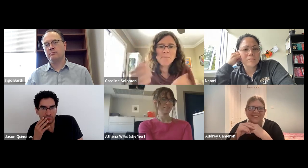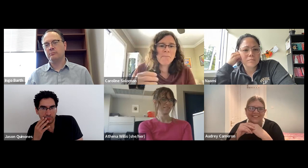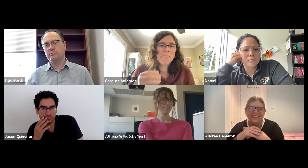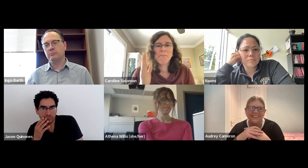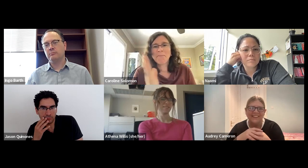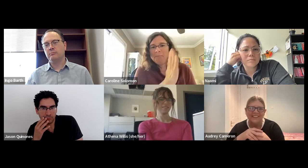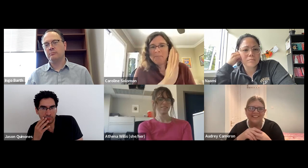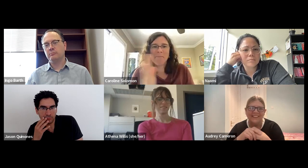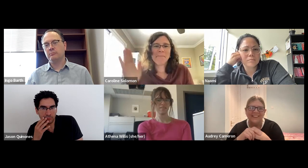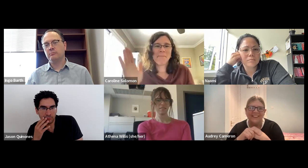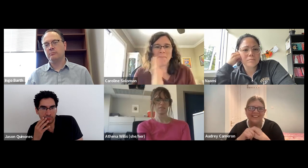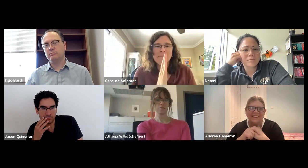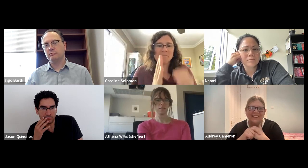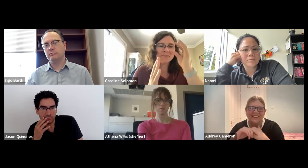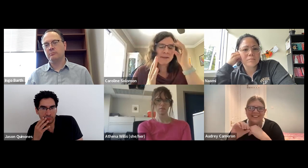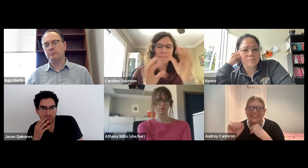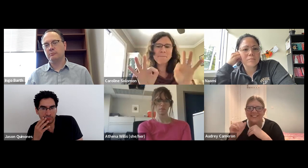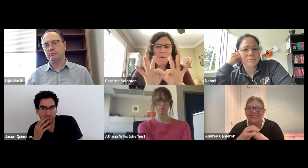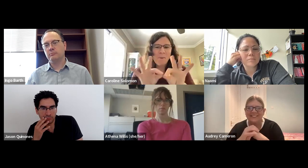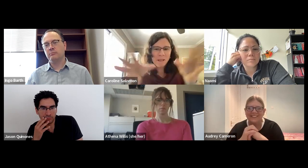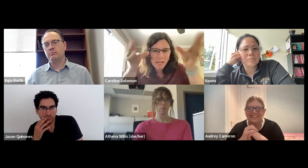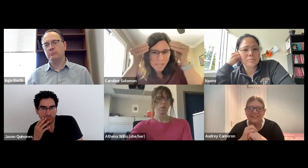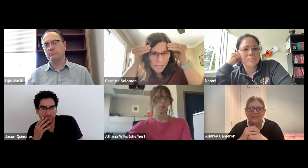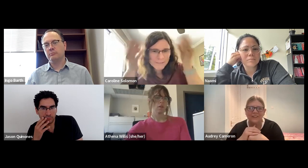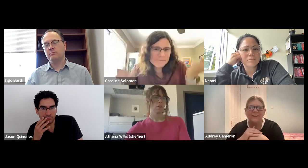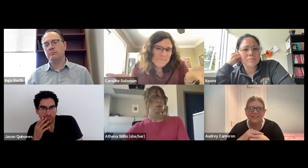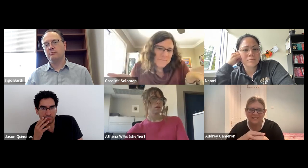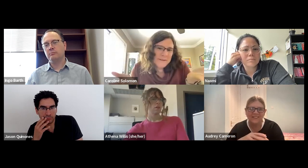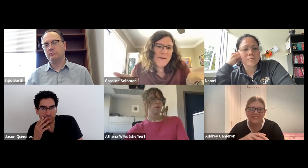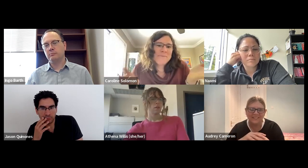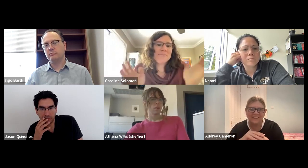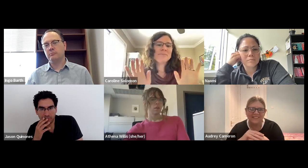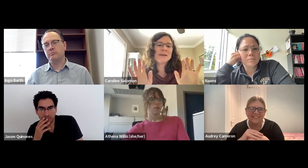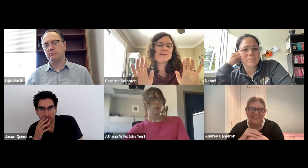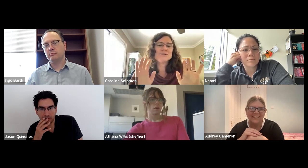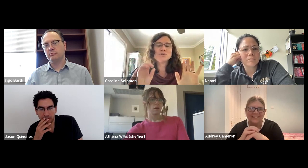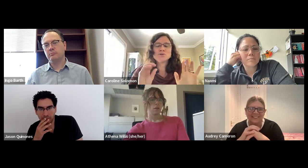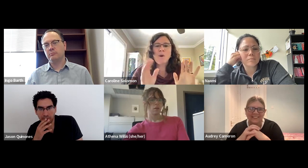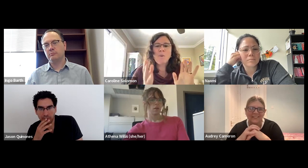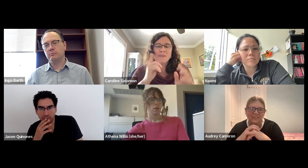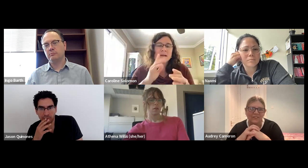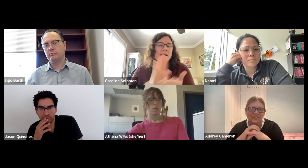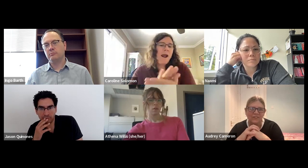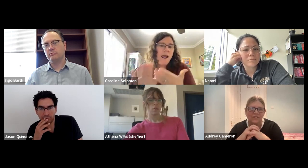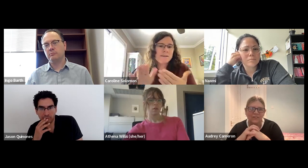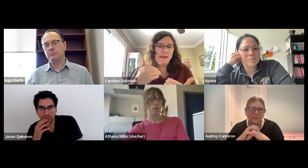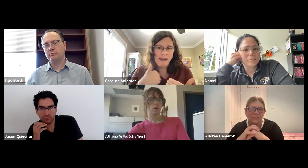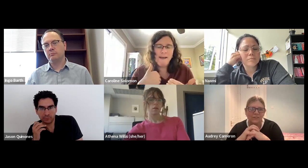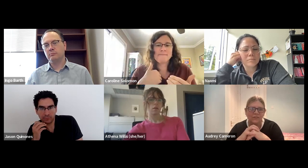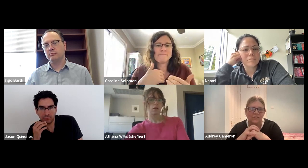presentations 100% of the time, right? We have to, there's usually some variation. We get the important general concept and that's about all. So